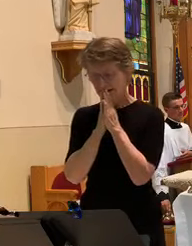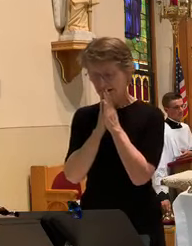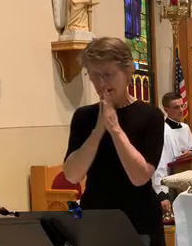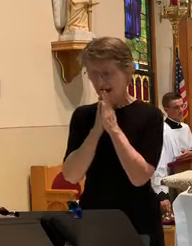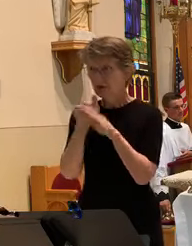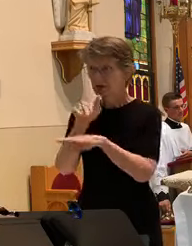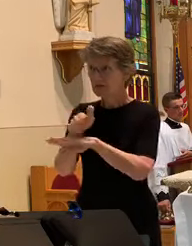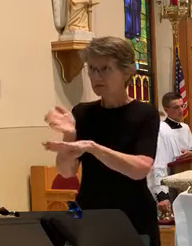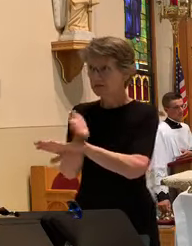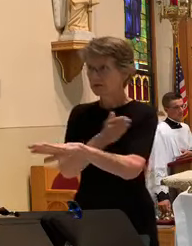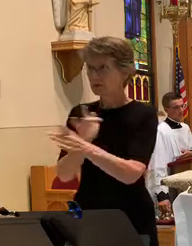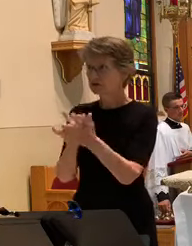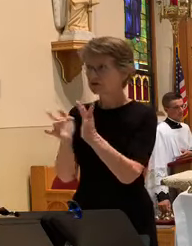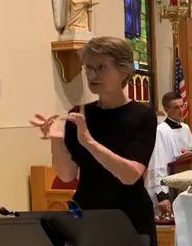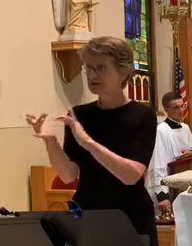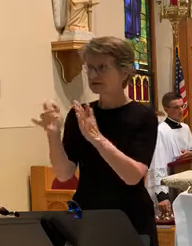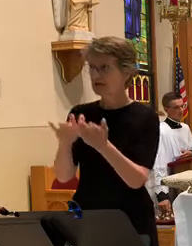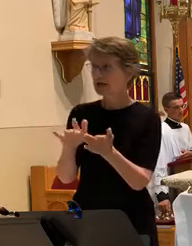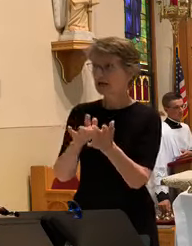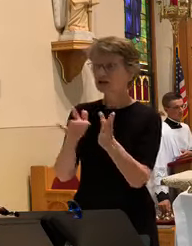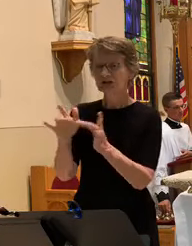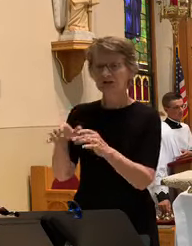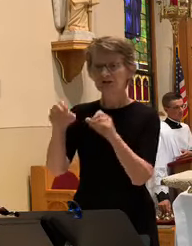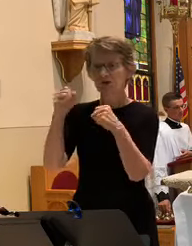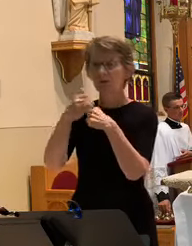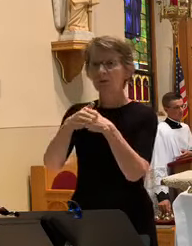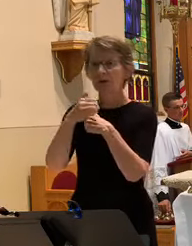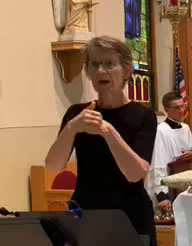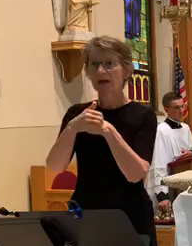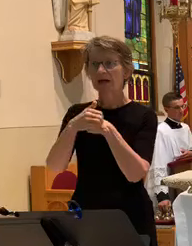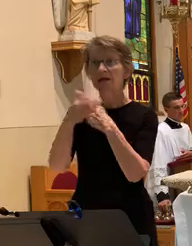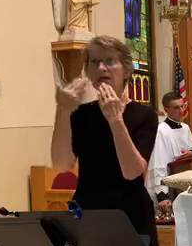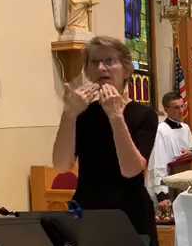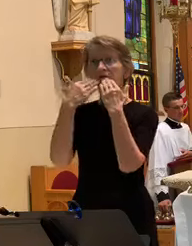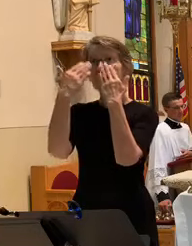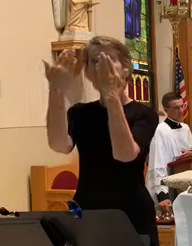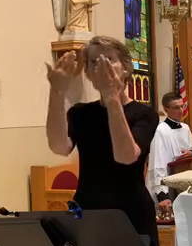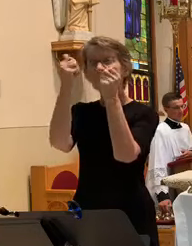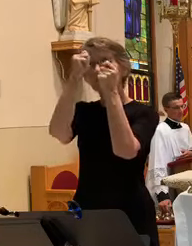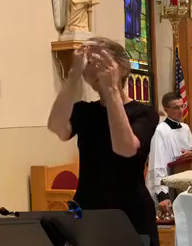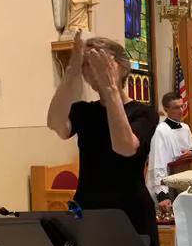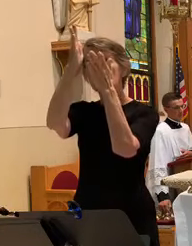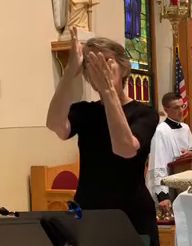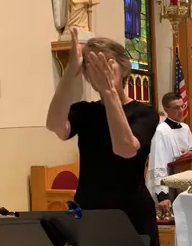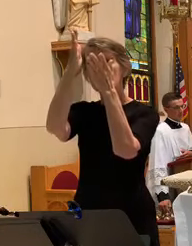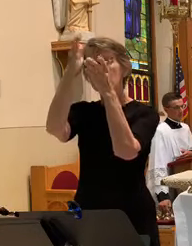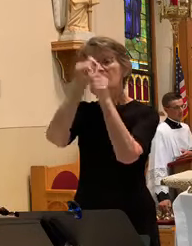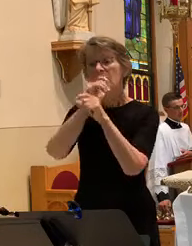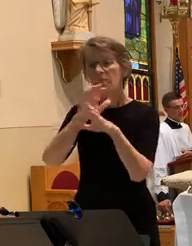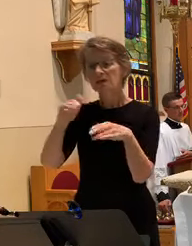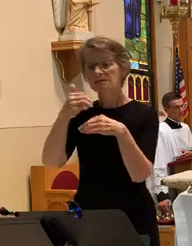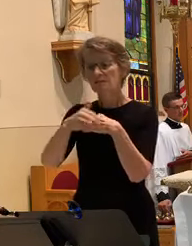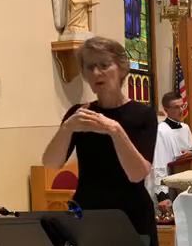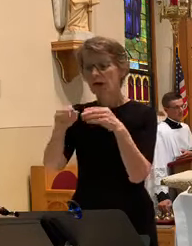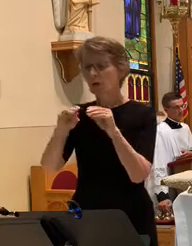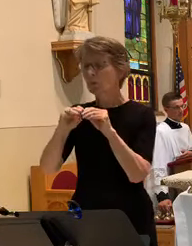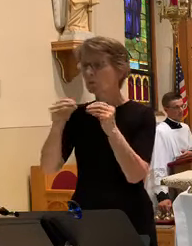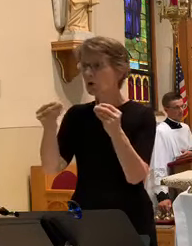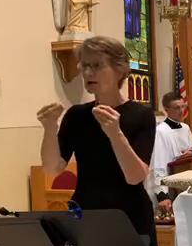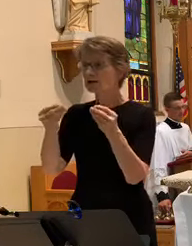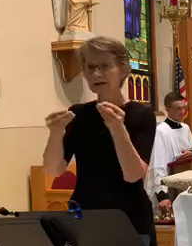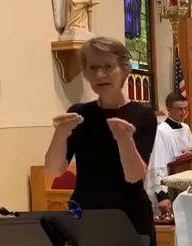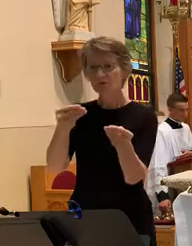For on the night he was betrayed, he himself took bread, and giving you thanks, he said the blessing, broke the bread and gave it to